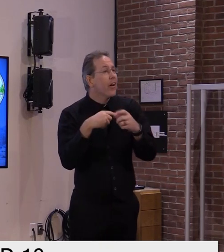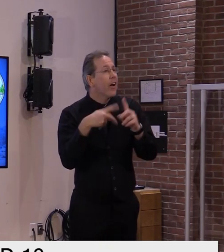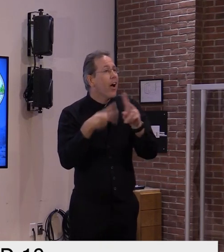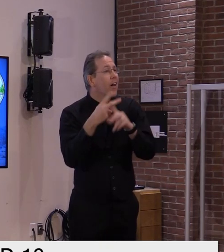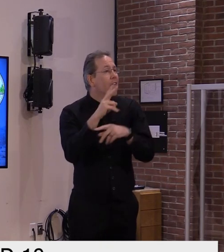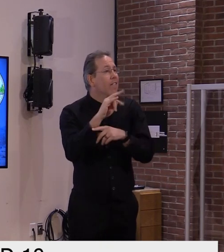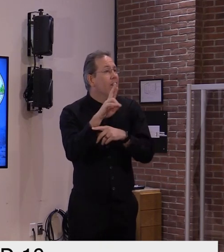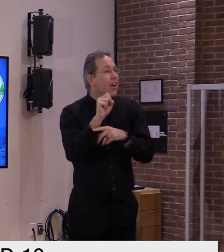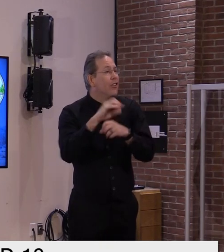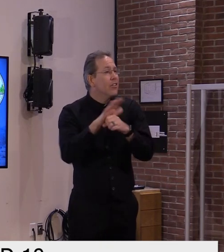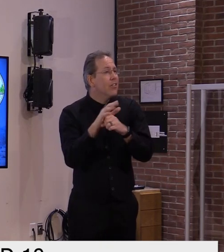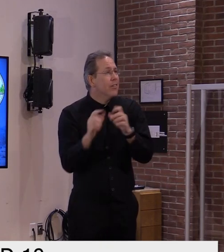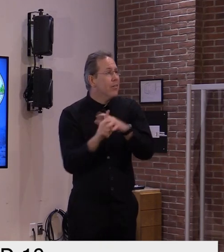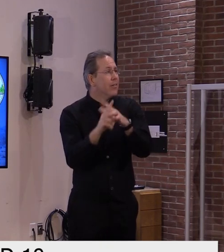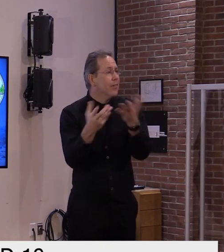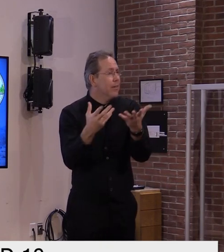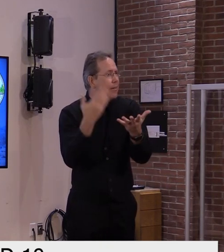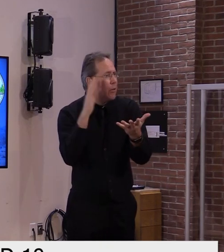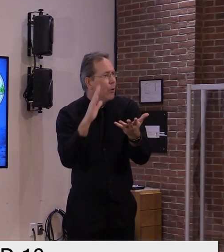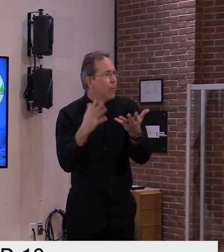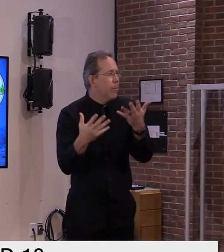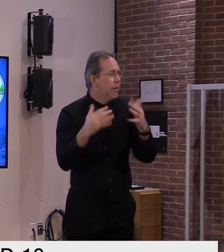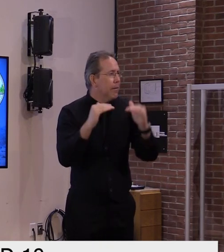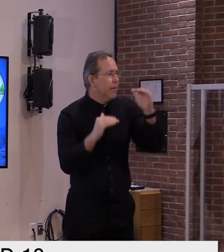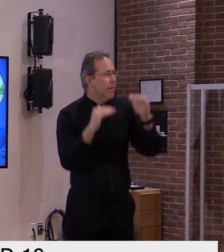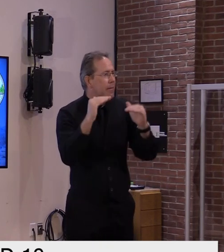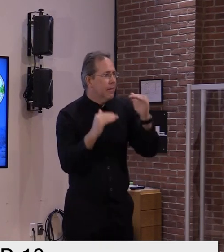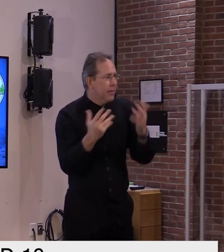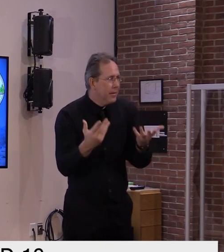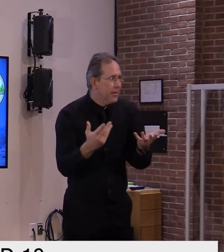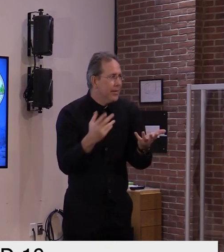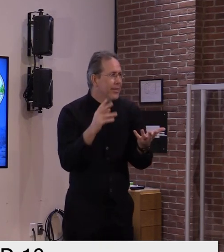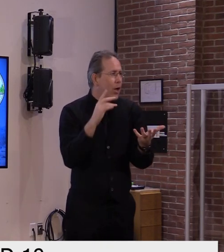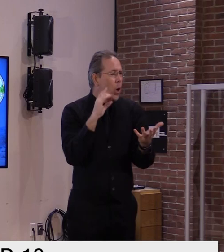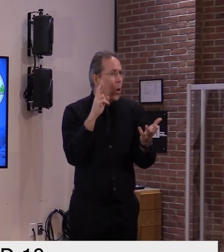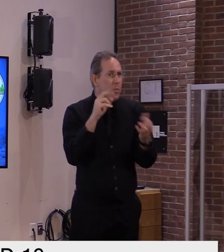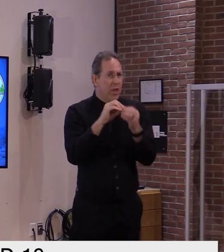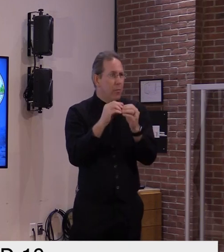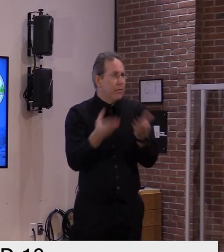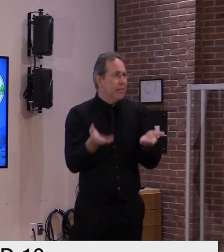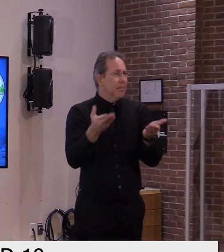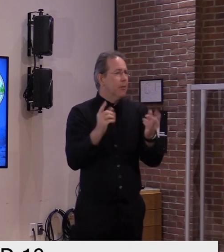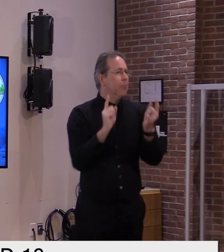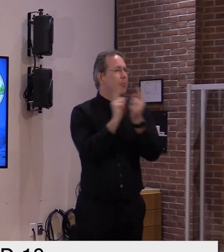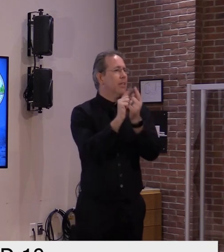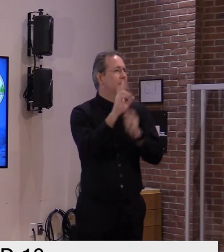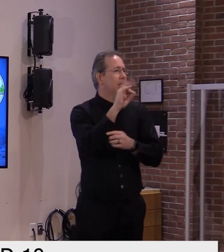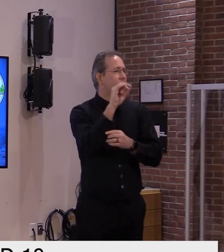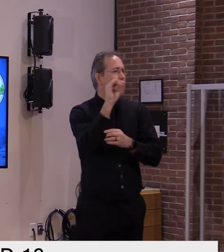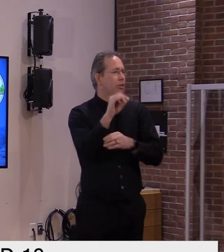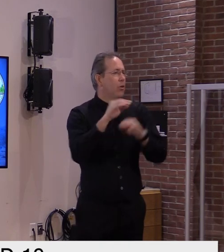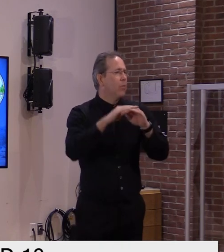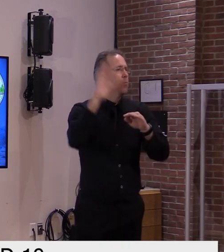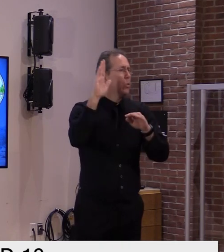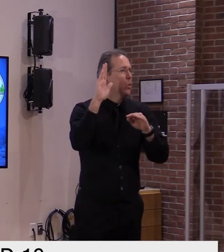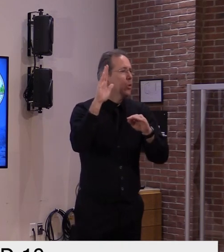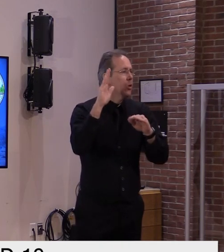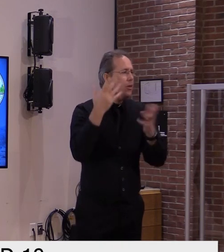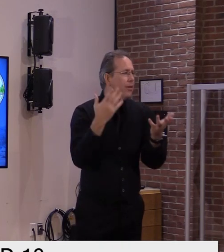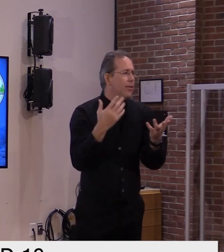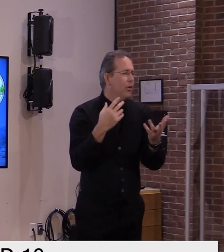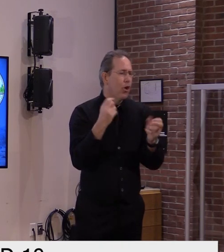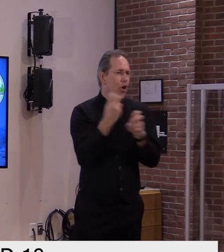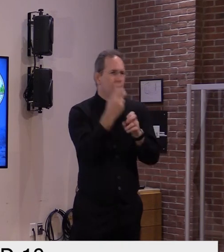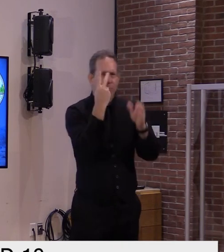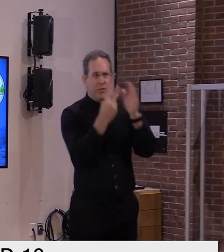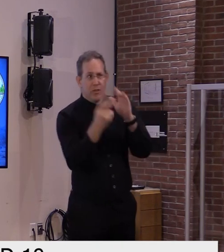So obviously we want to shoot for the highest that we can get and be realistic about that. We also think that